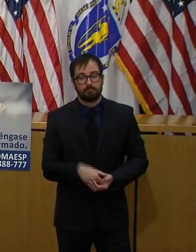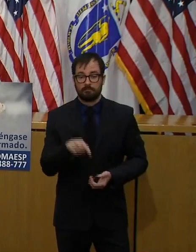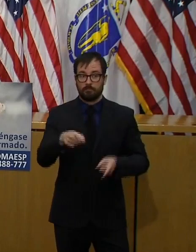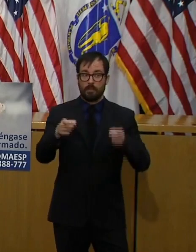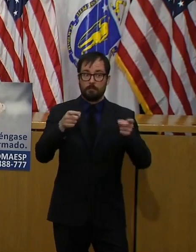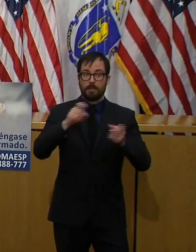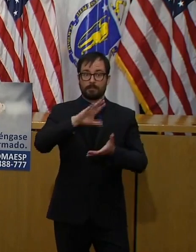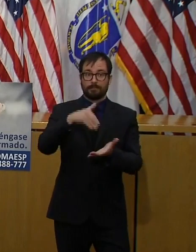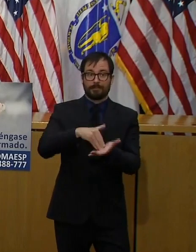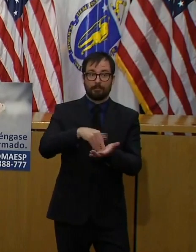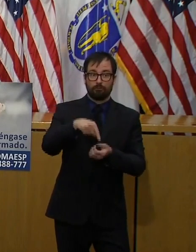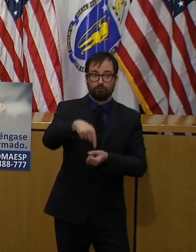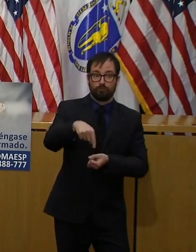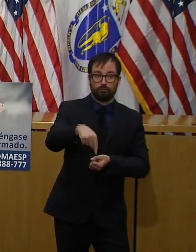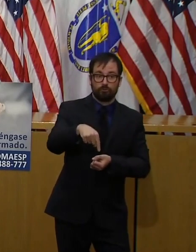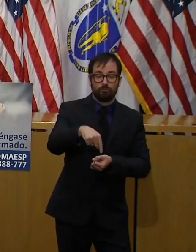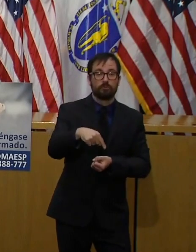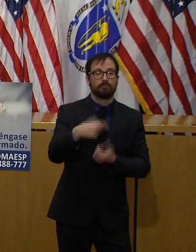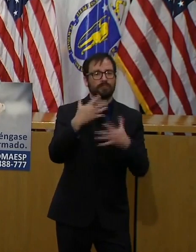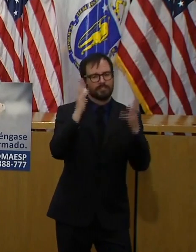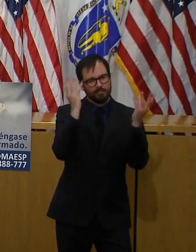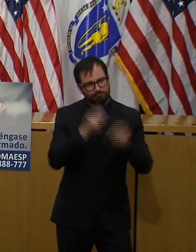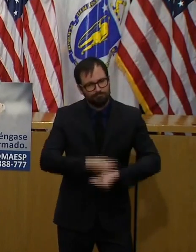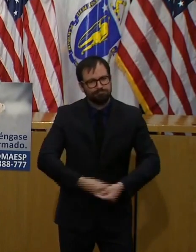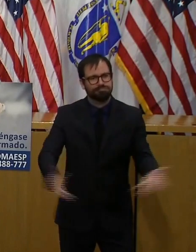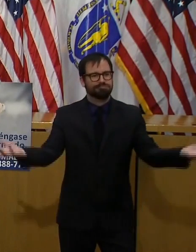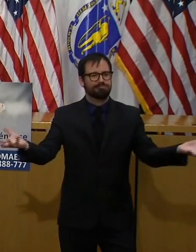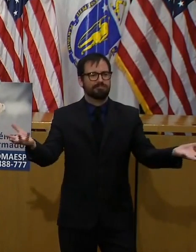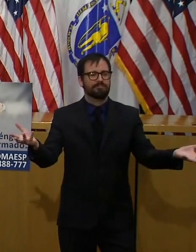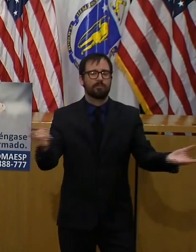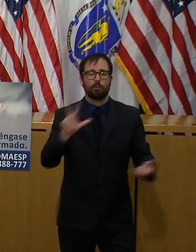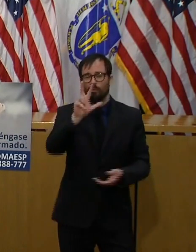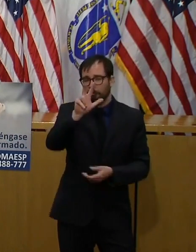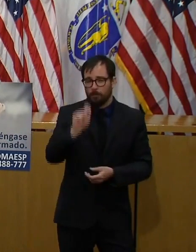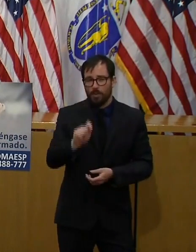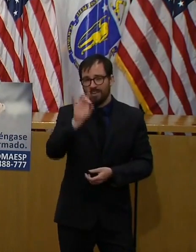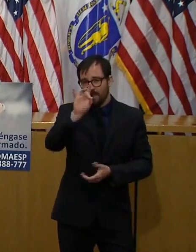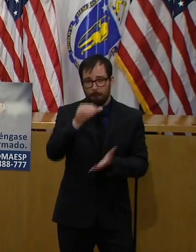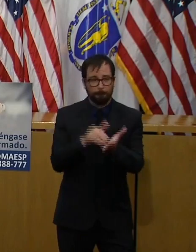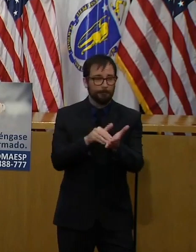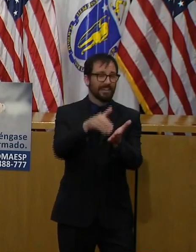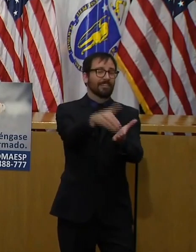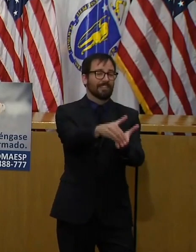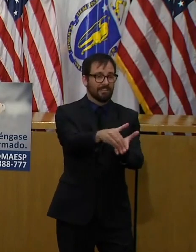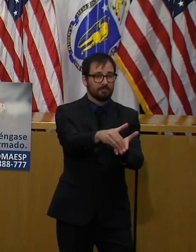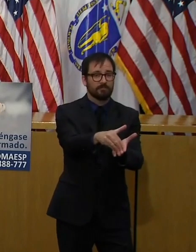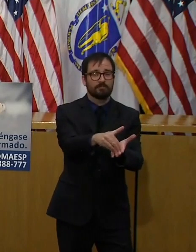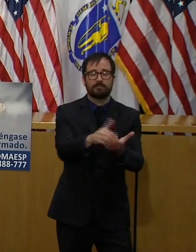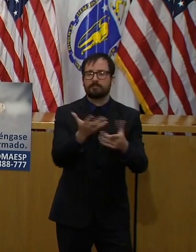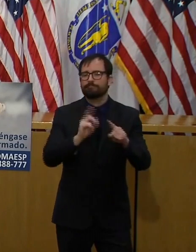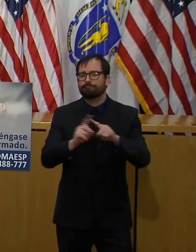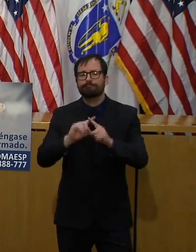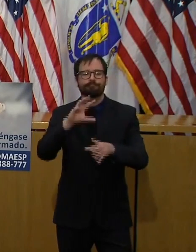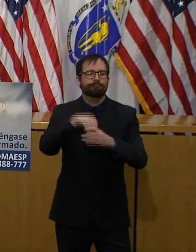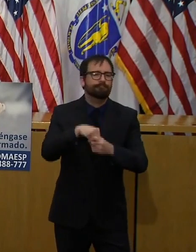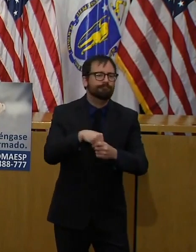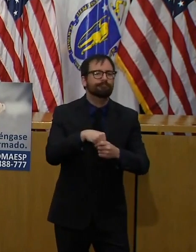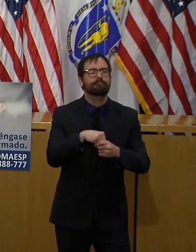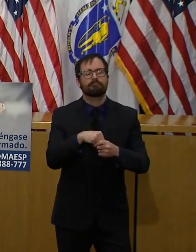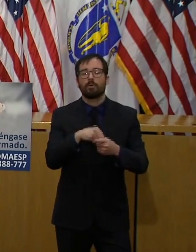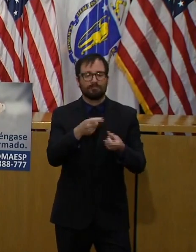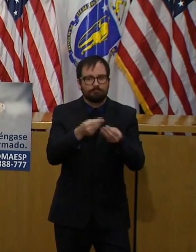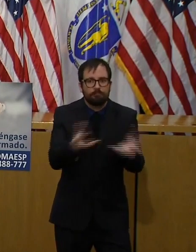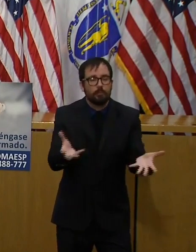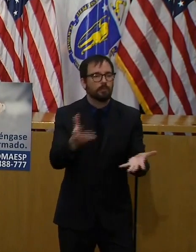so far to hospitals, nursing homes, community health centers, public safety personnel, local boards of health, and state